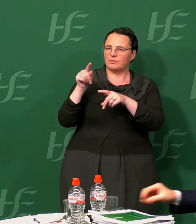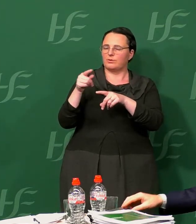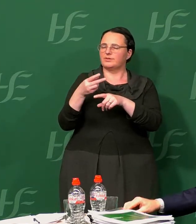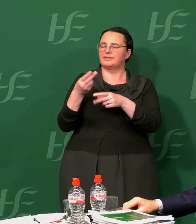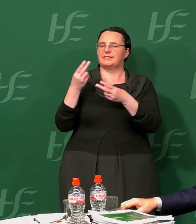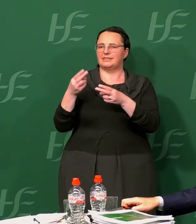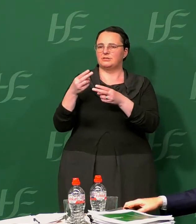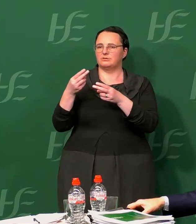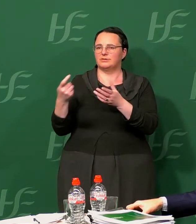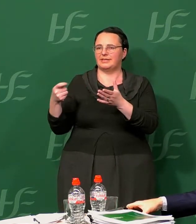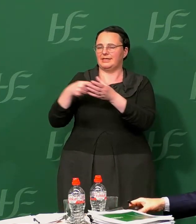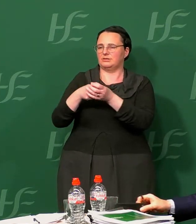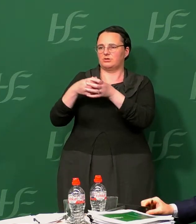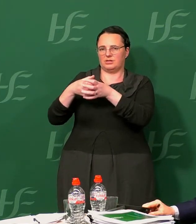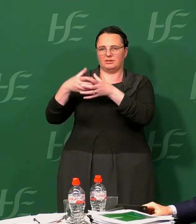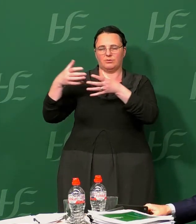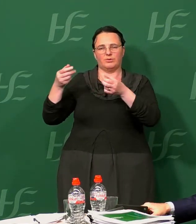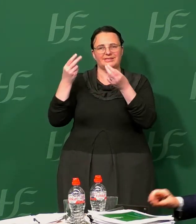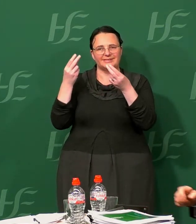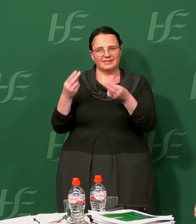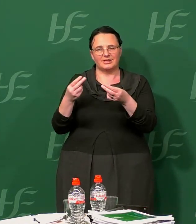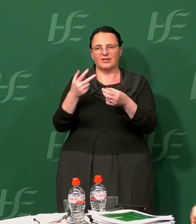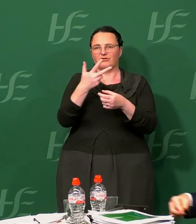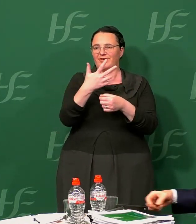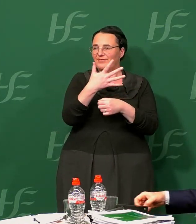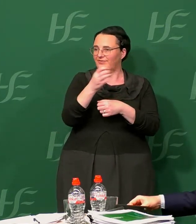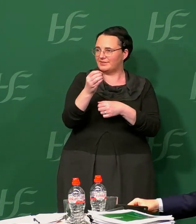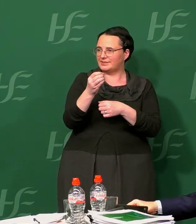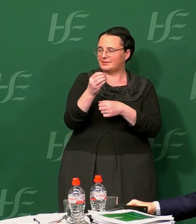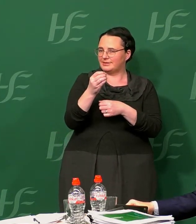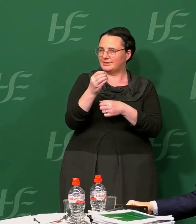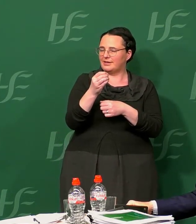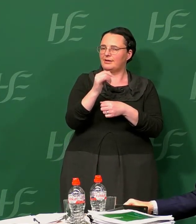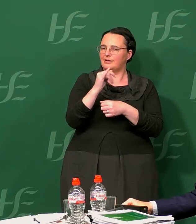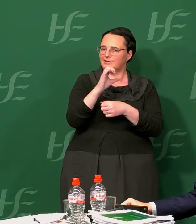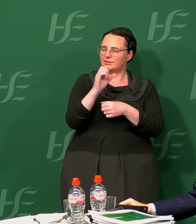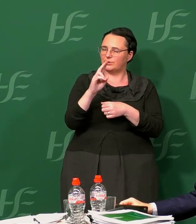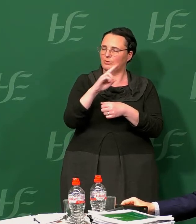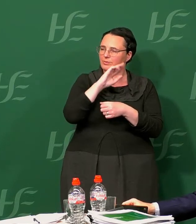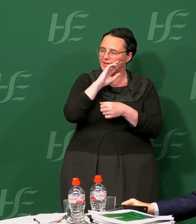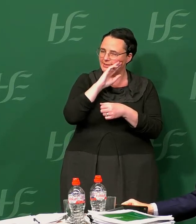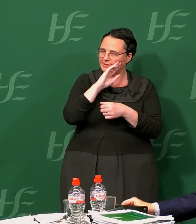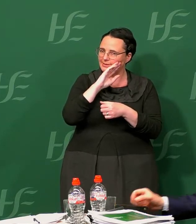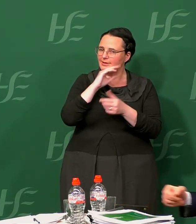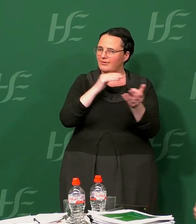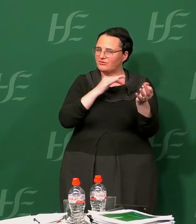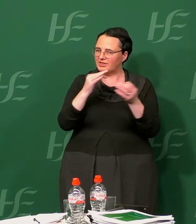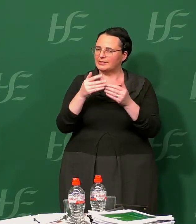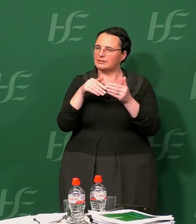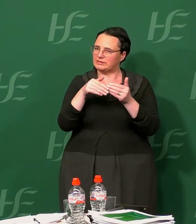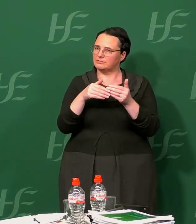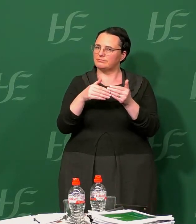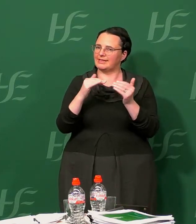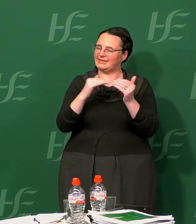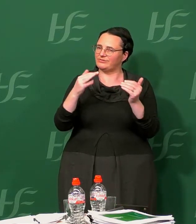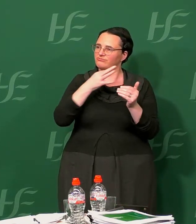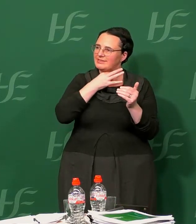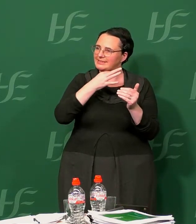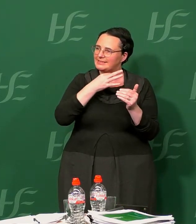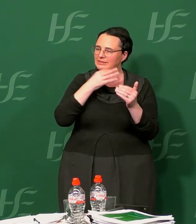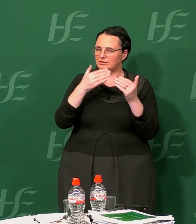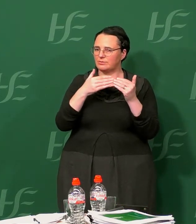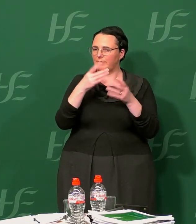could we get to? We know we got to 350 ICU beds, and there's a level of risk beyond that, and we're looking at scaling